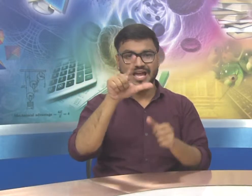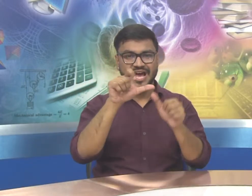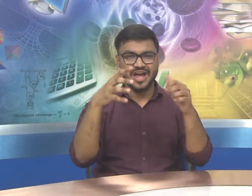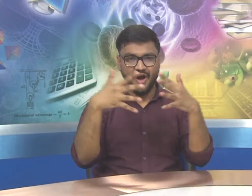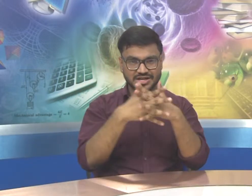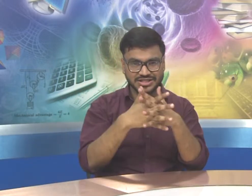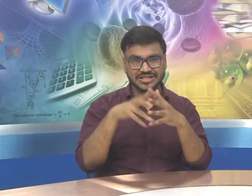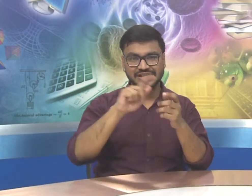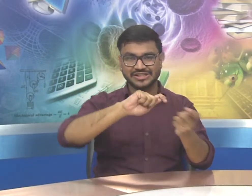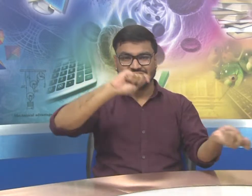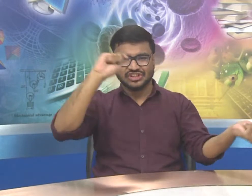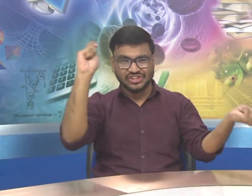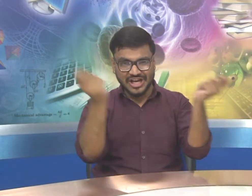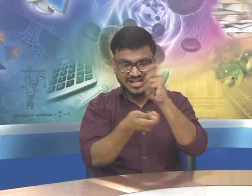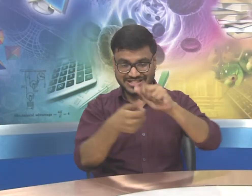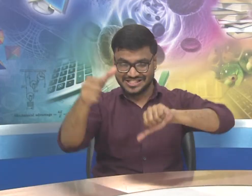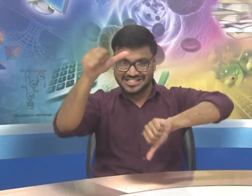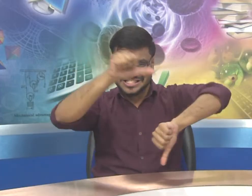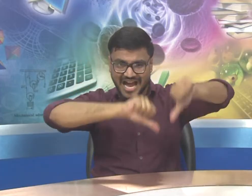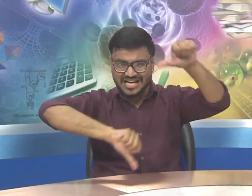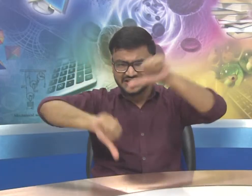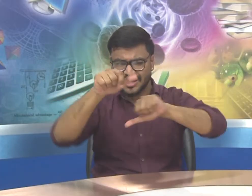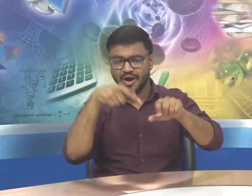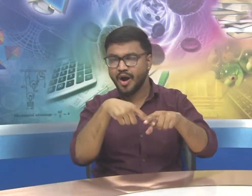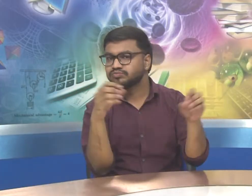Three point 1 Laws of chemical